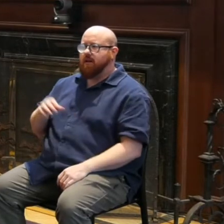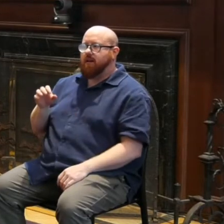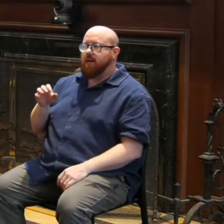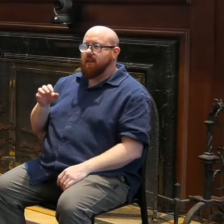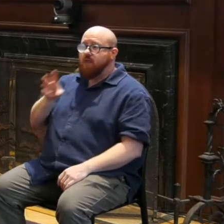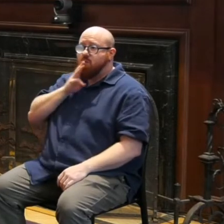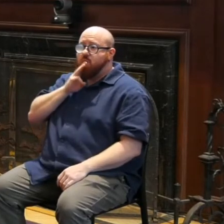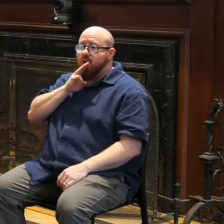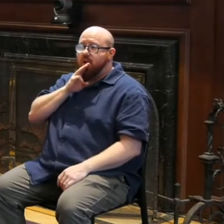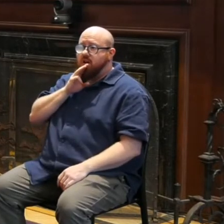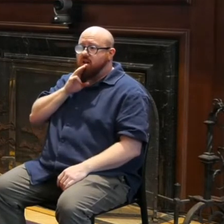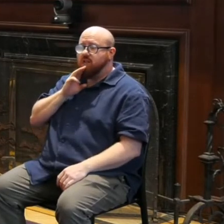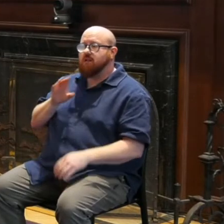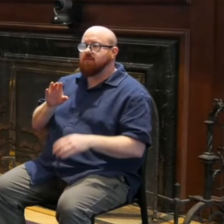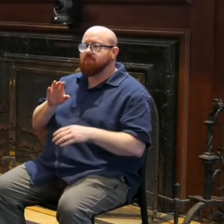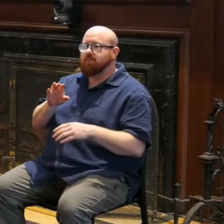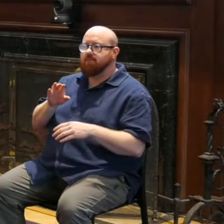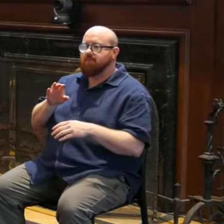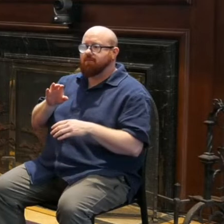the oncoming tide.